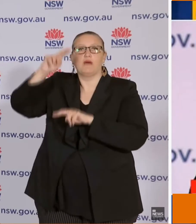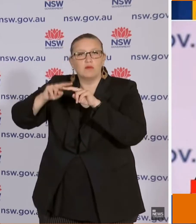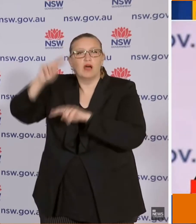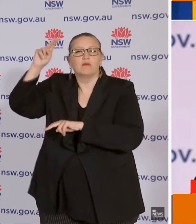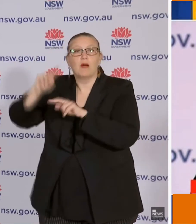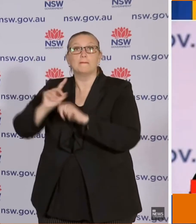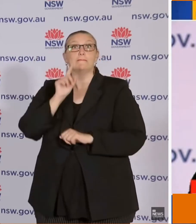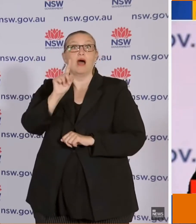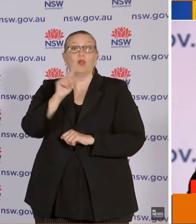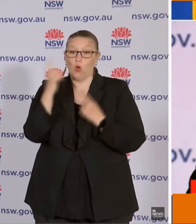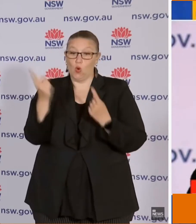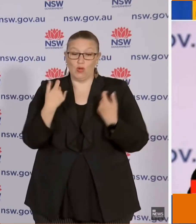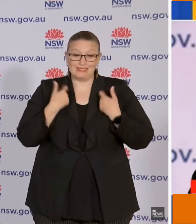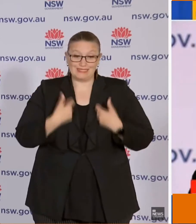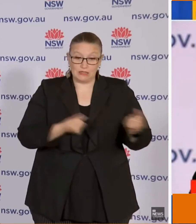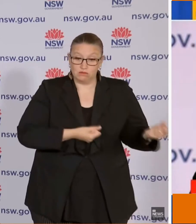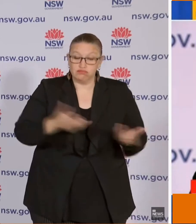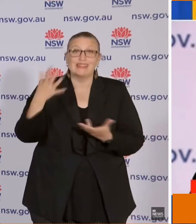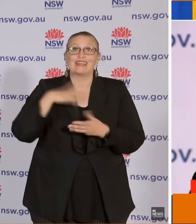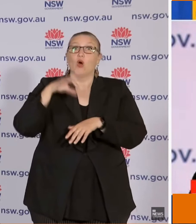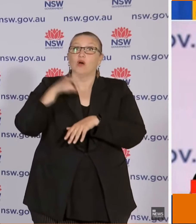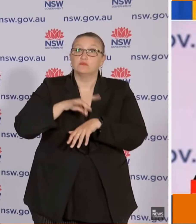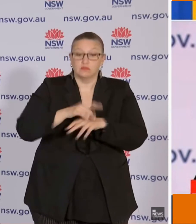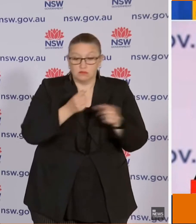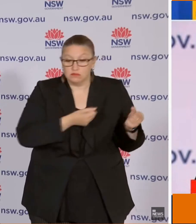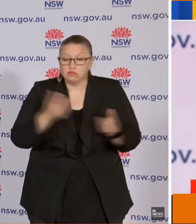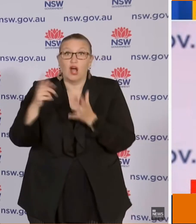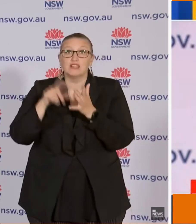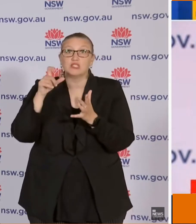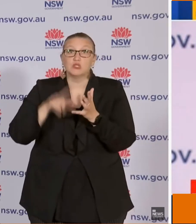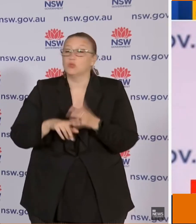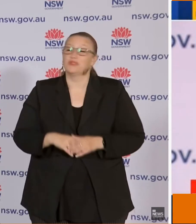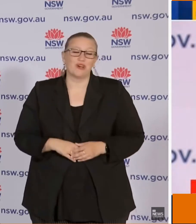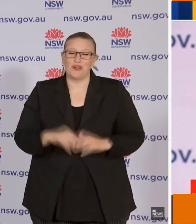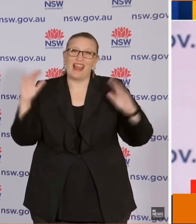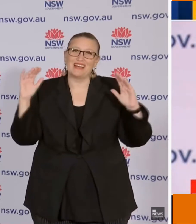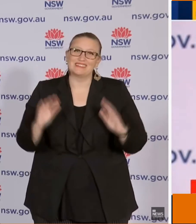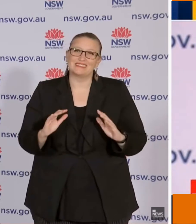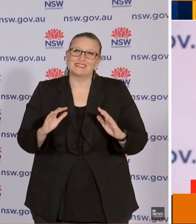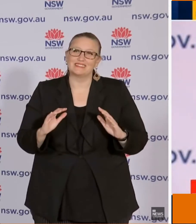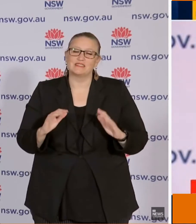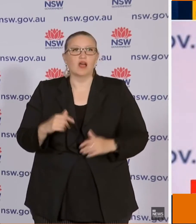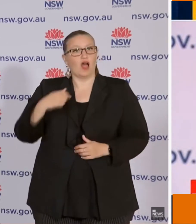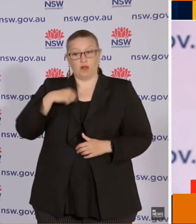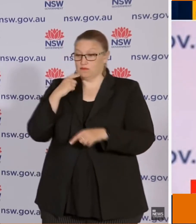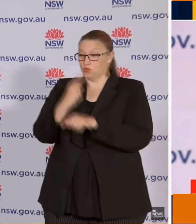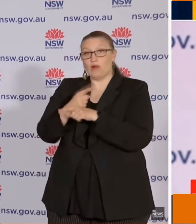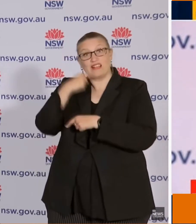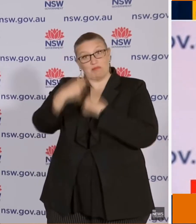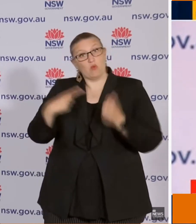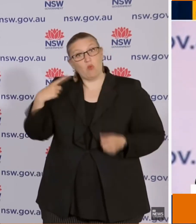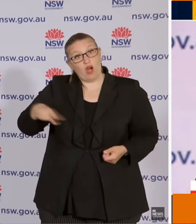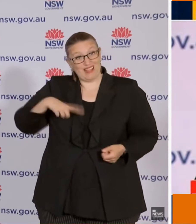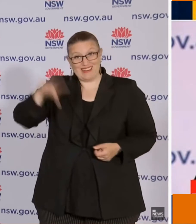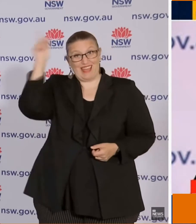in a reasonable way with all the cases. So I'm having this conversation now because our citizens are entitled to have direct